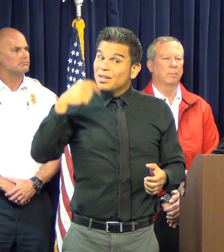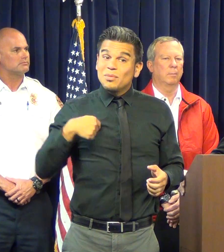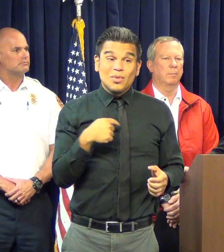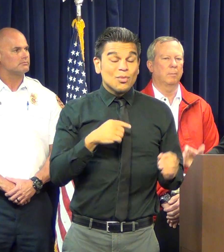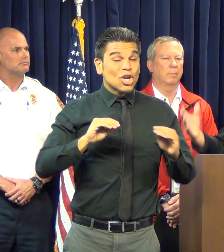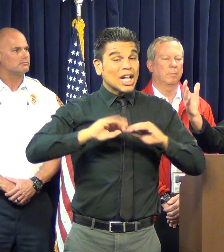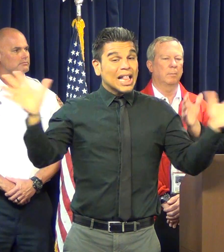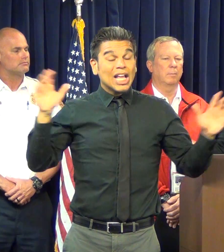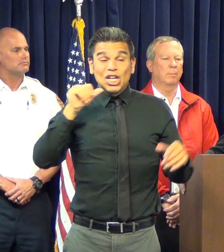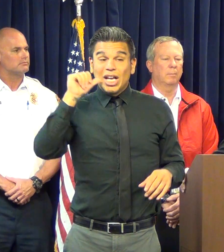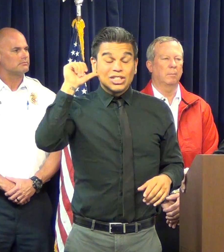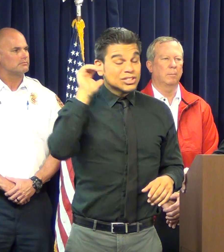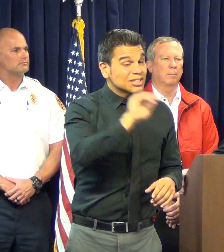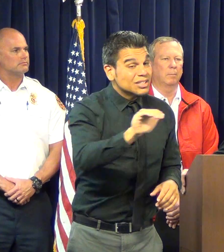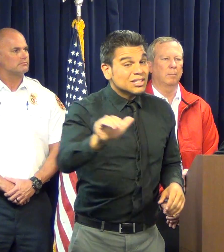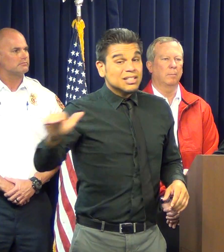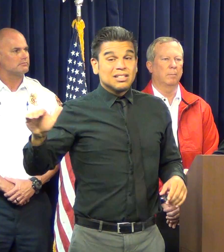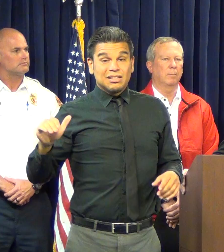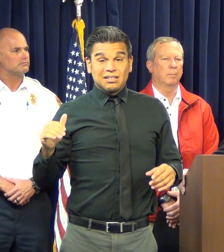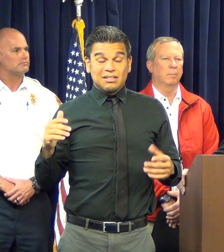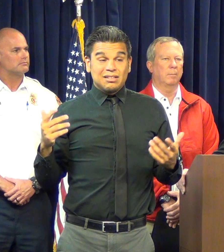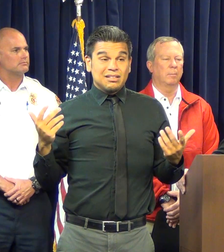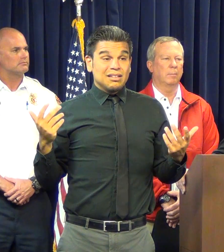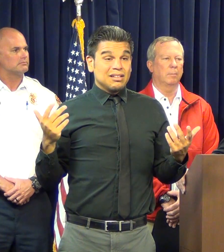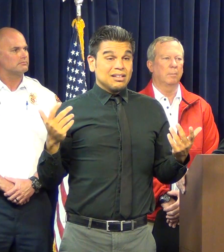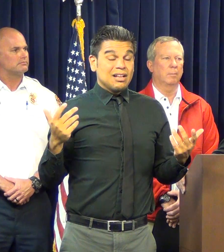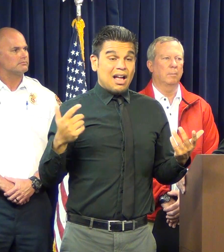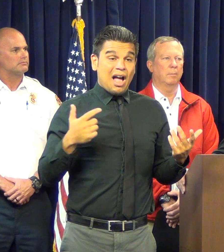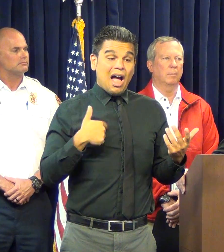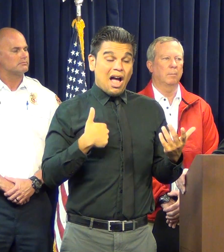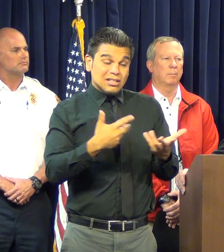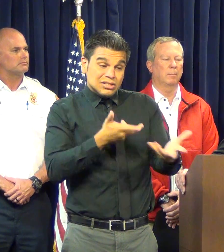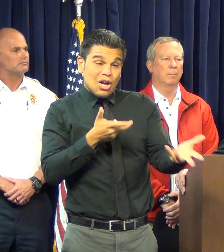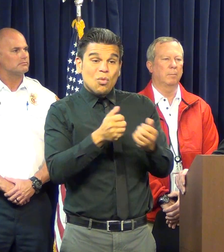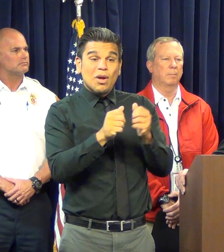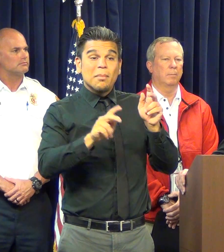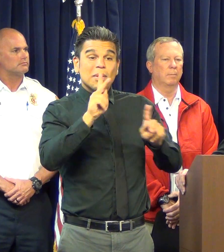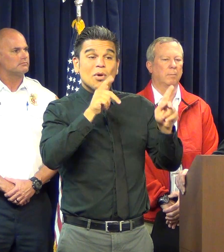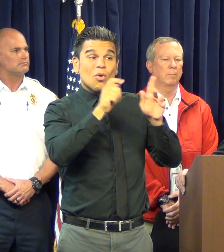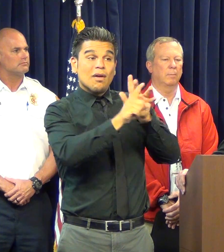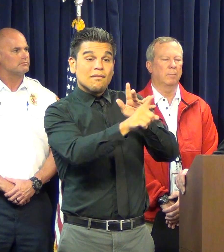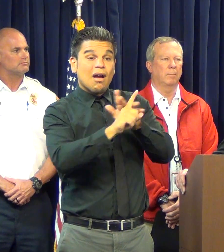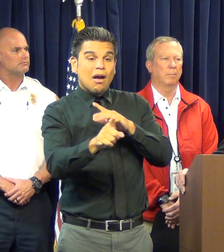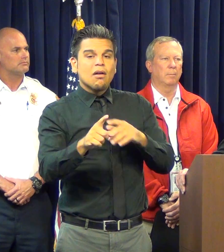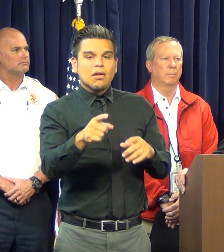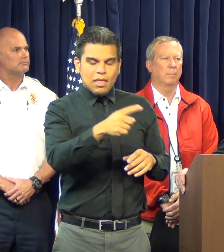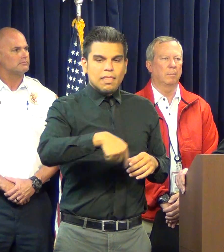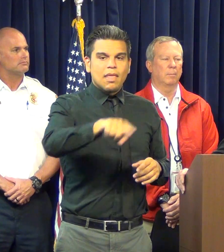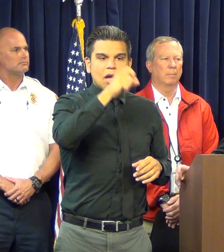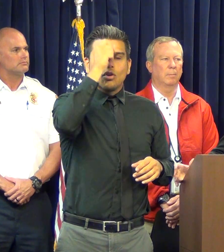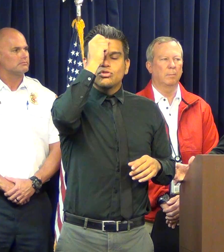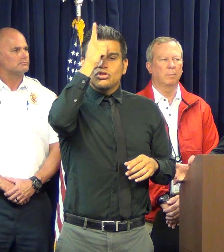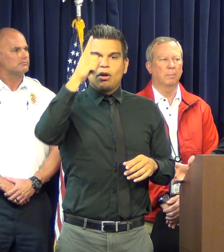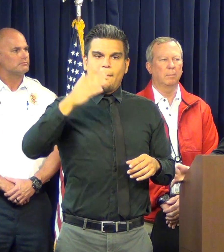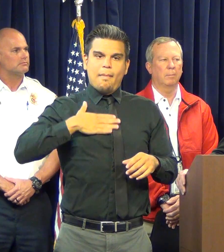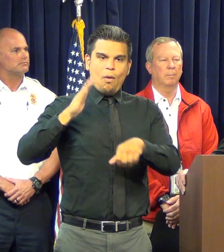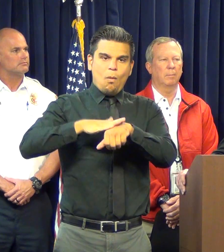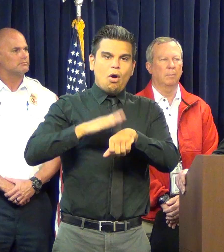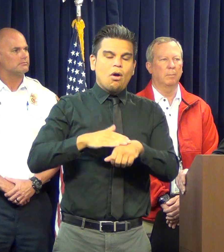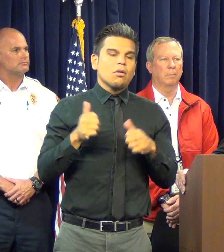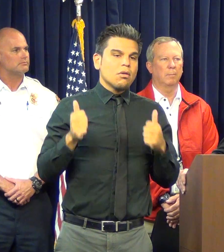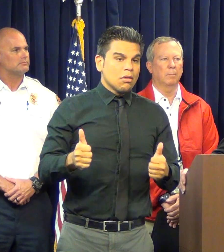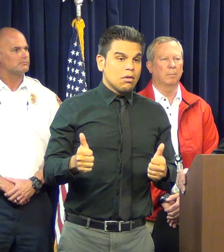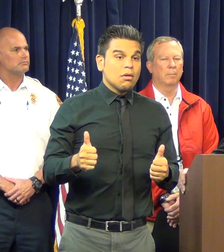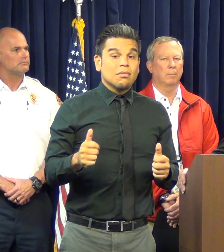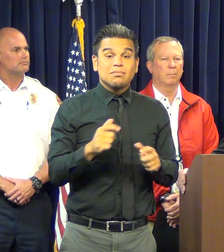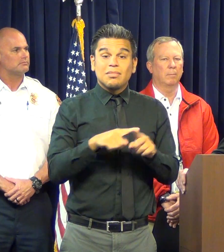out yesterday and even this morning talking to folks that did evacuate, they said that they heard the message loud and clear, and some folks just chose